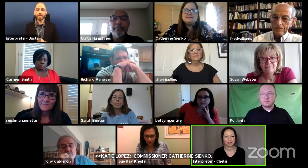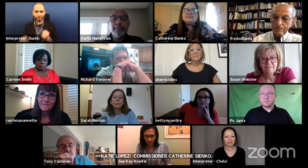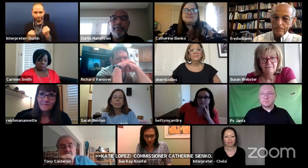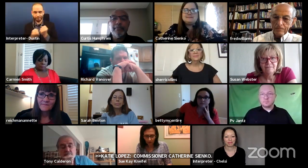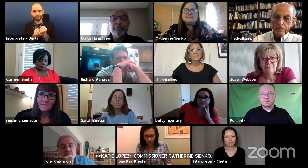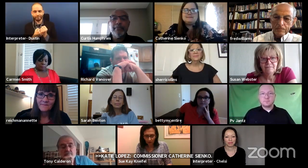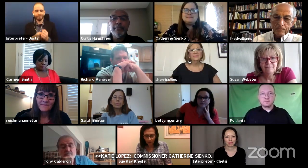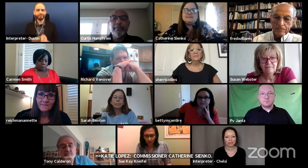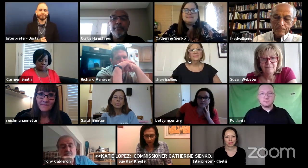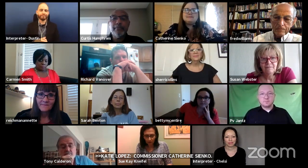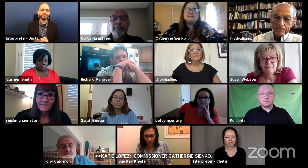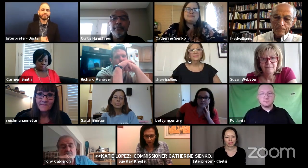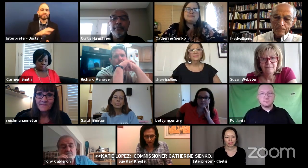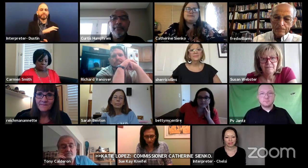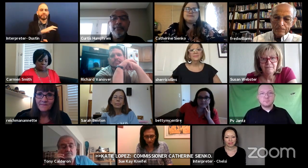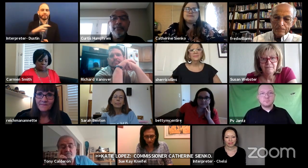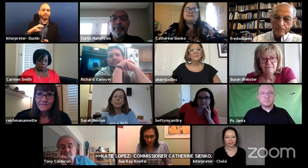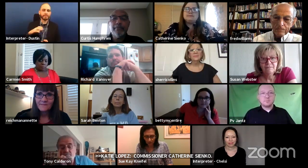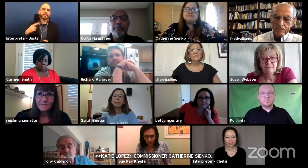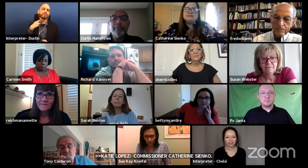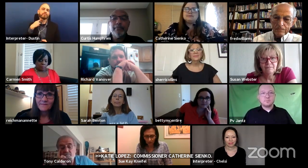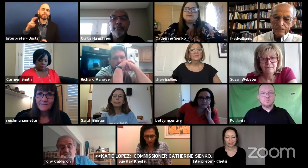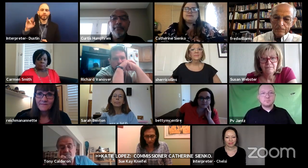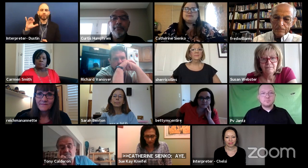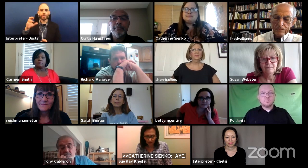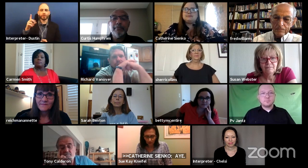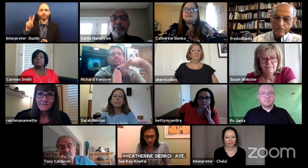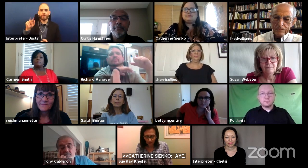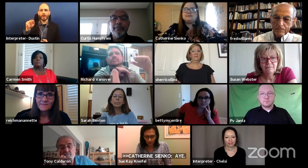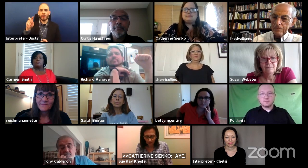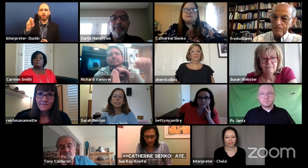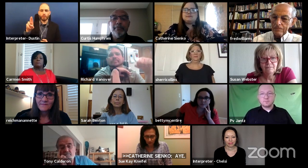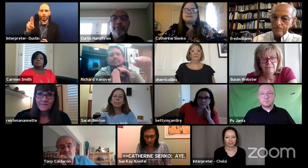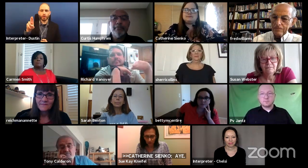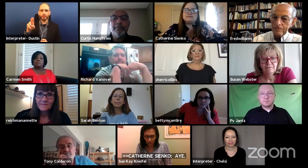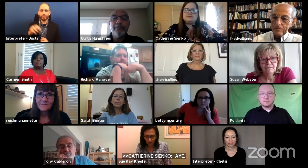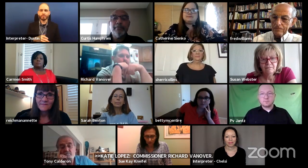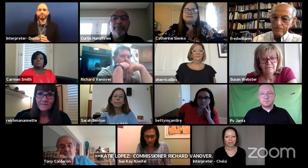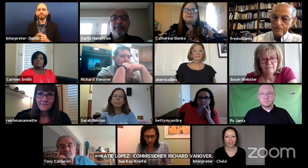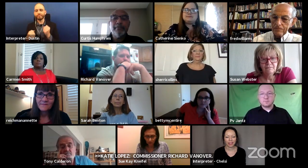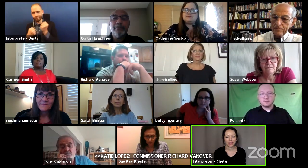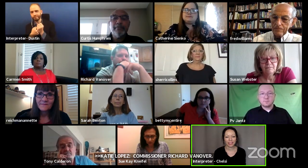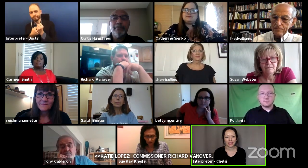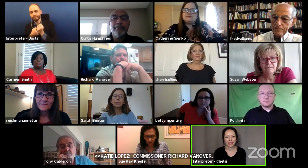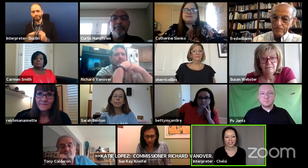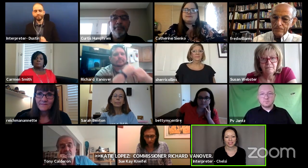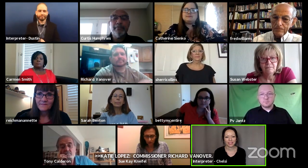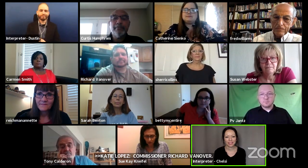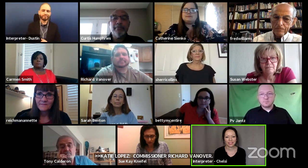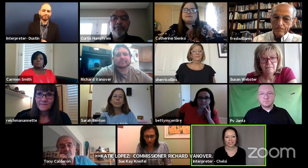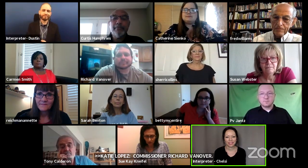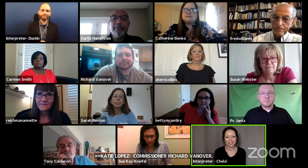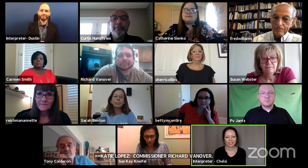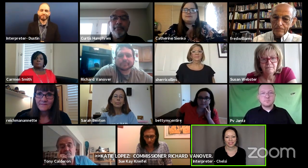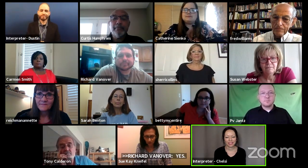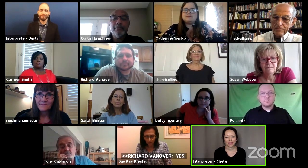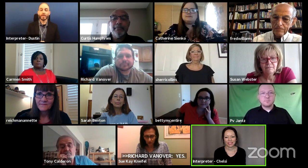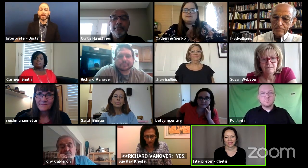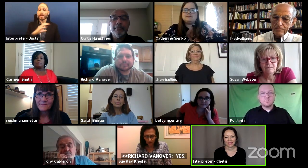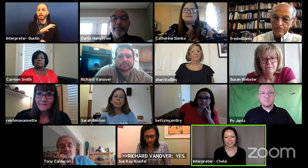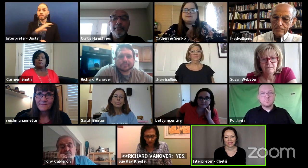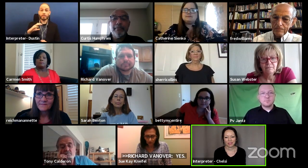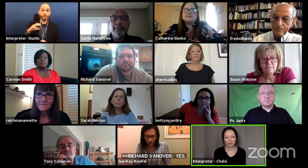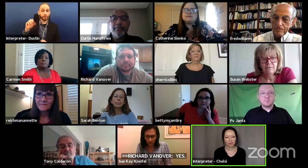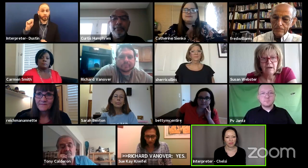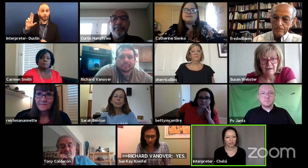Aye. Commissioner Richard Vanover, Yes. Commissioner Susan